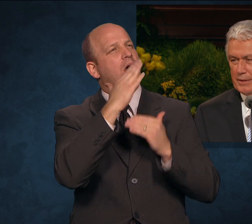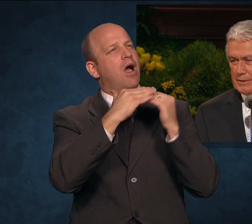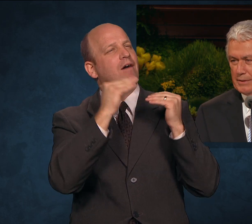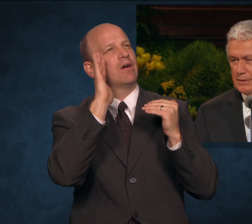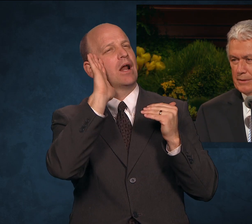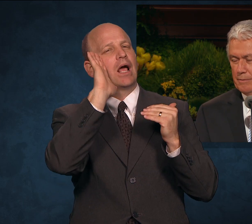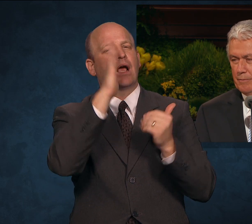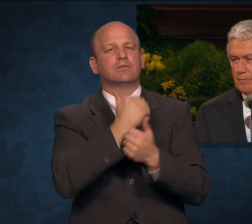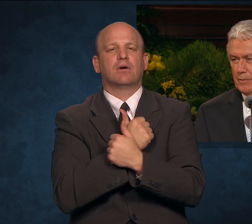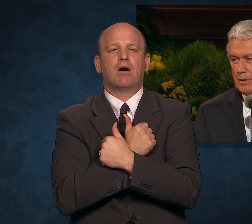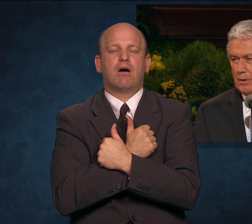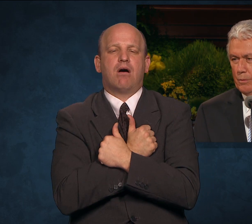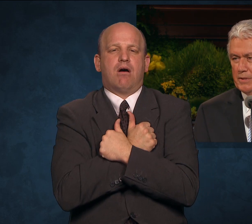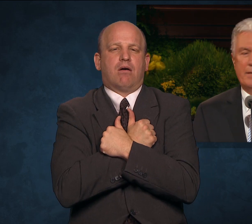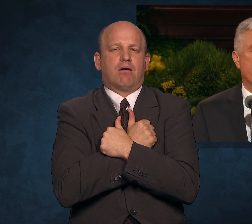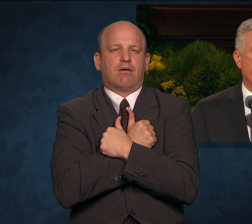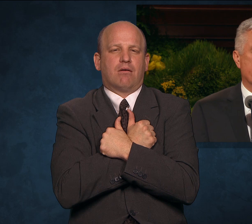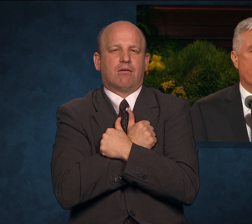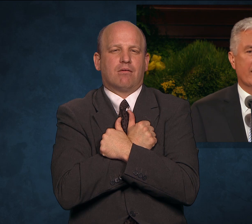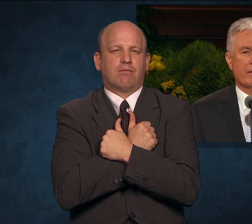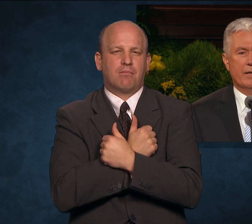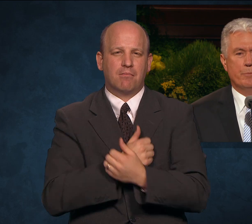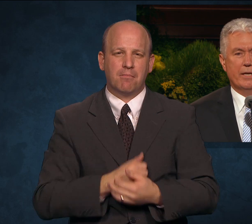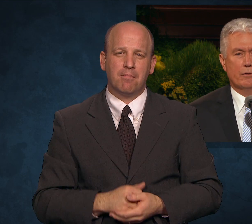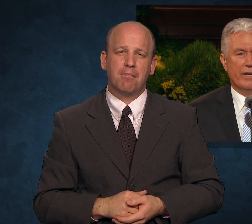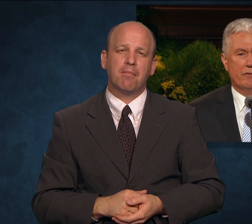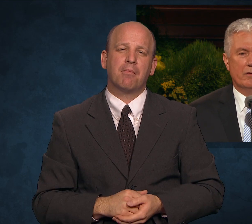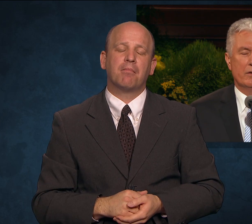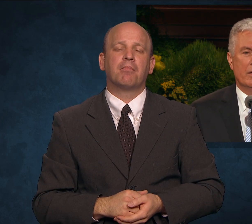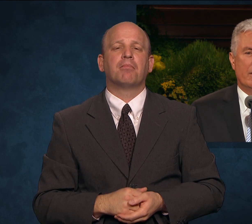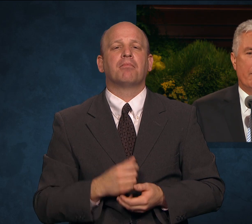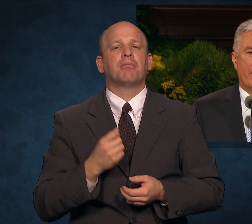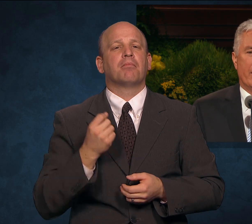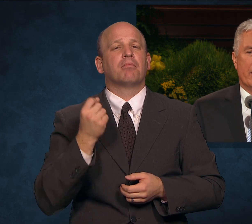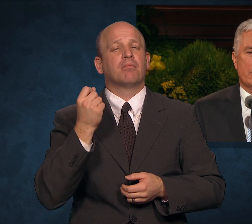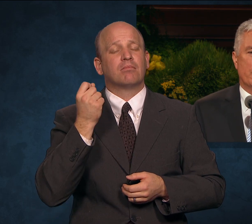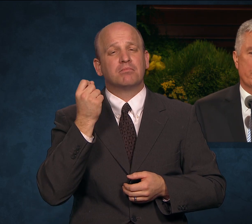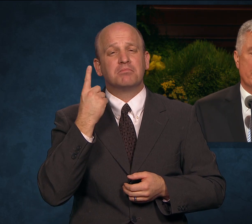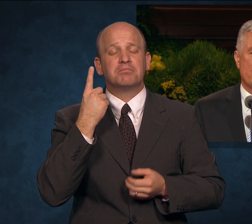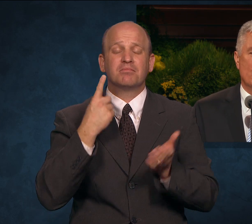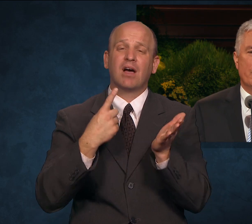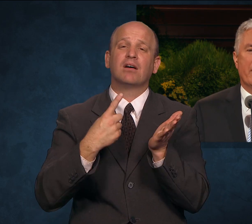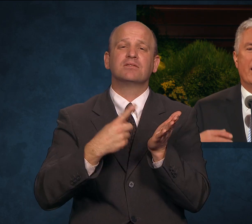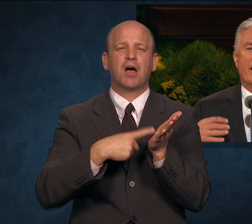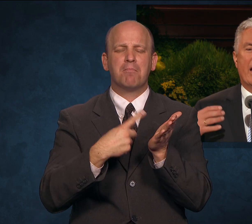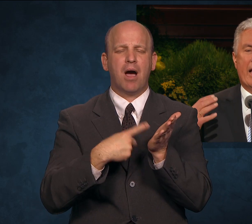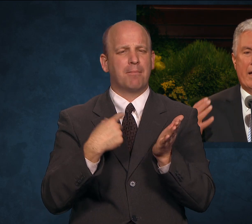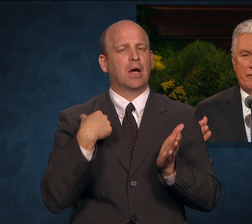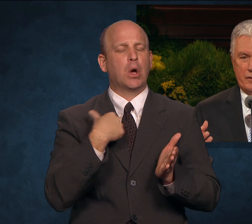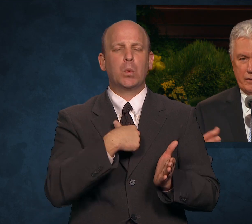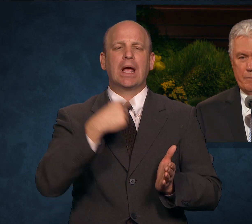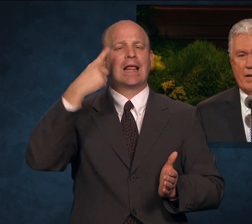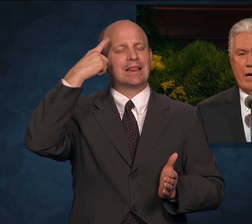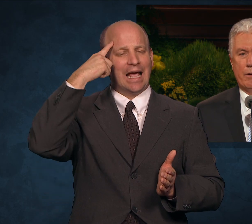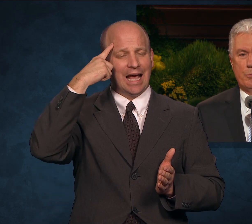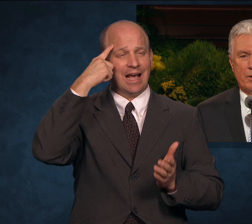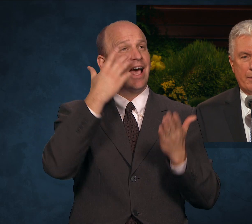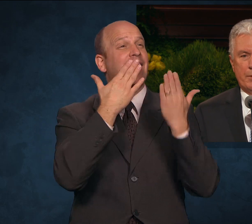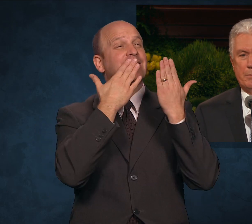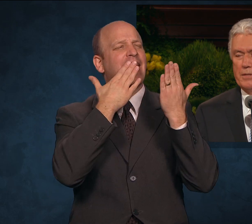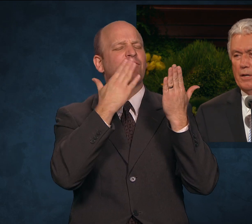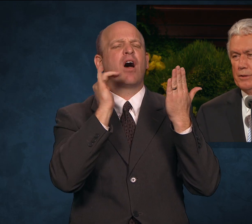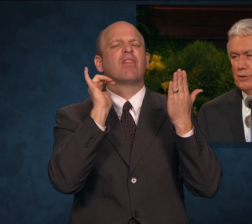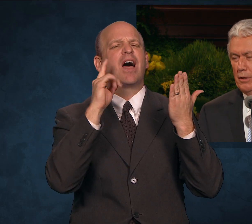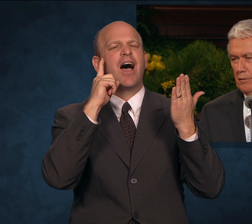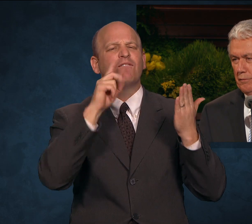embrace we sometimes think that being grateful is what we do after our